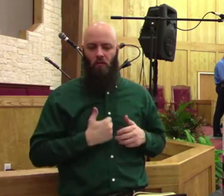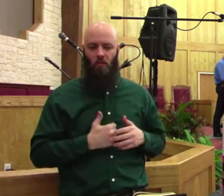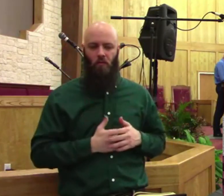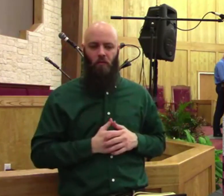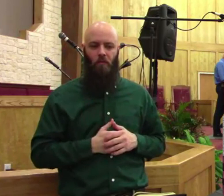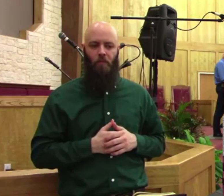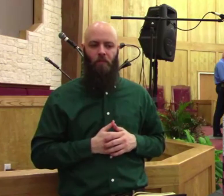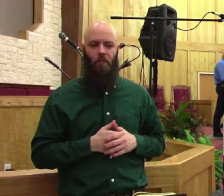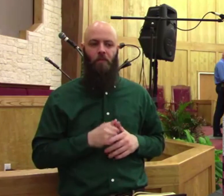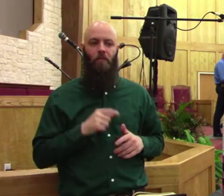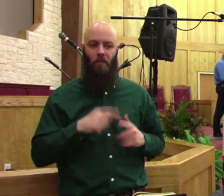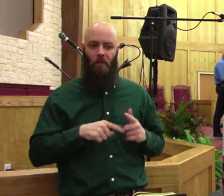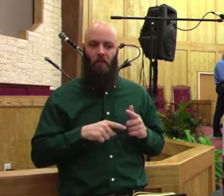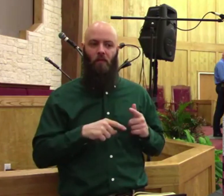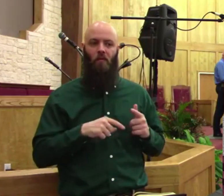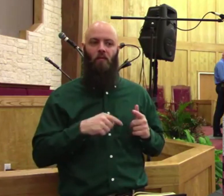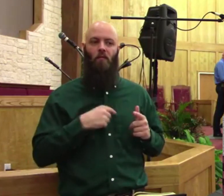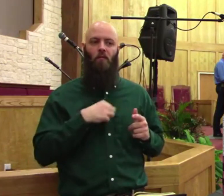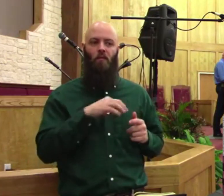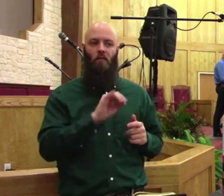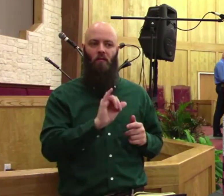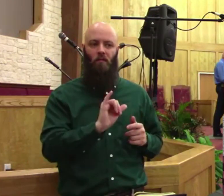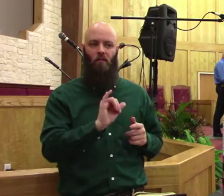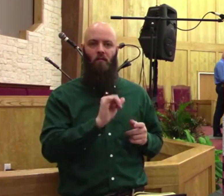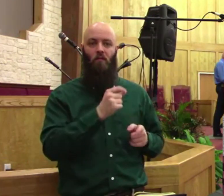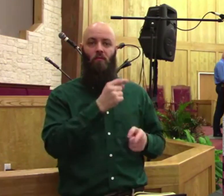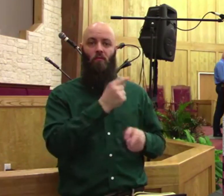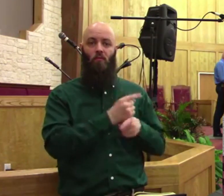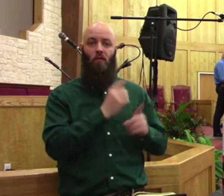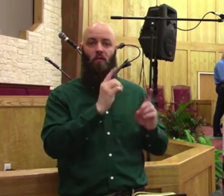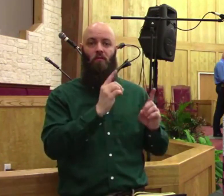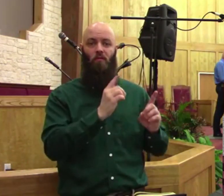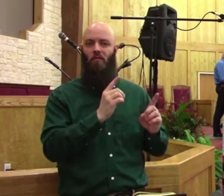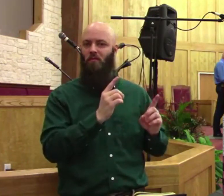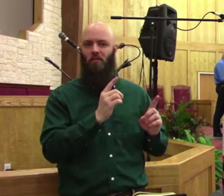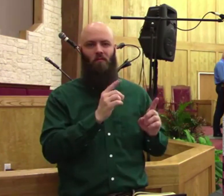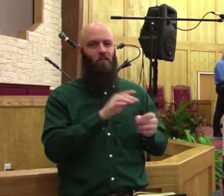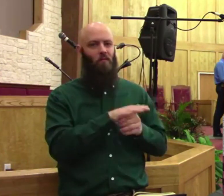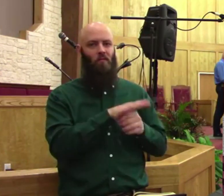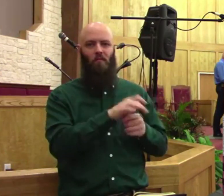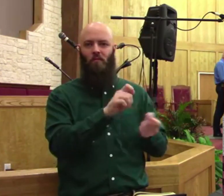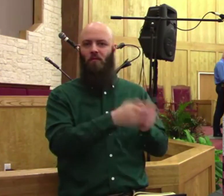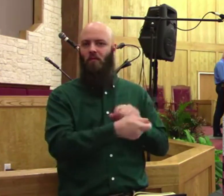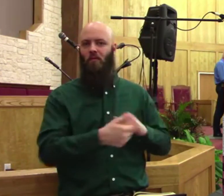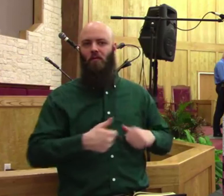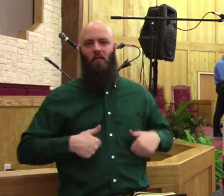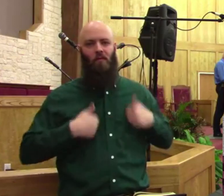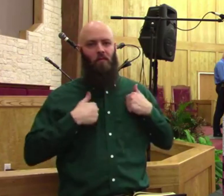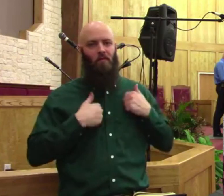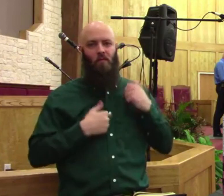And then I found out right doctrine is not enough to change lives.